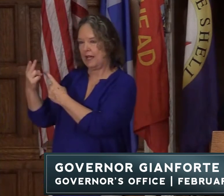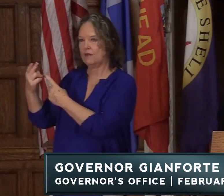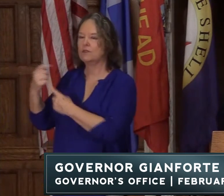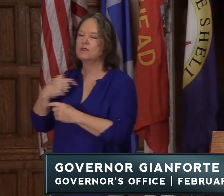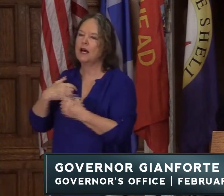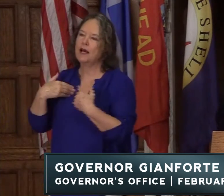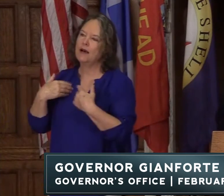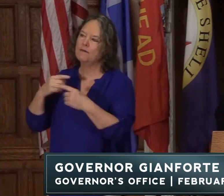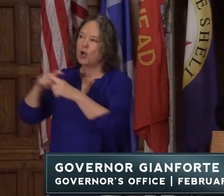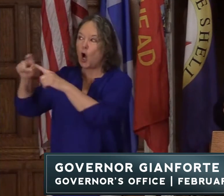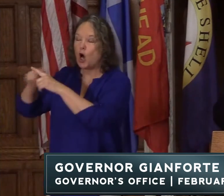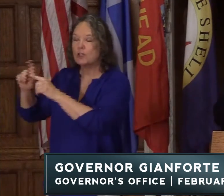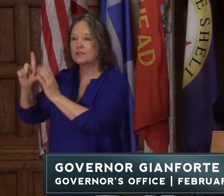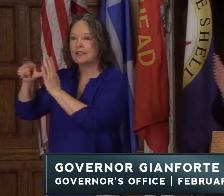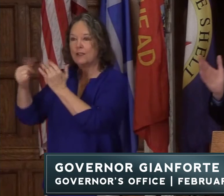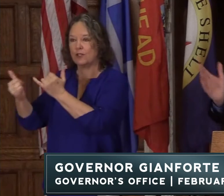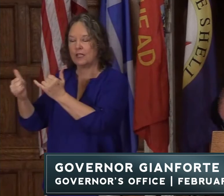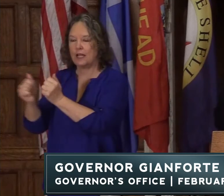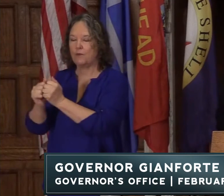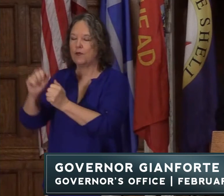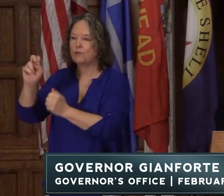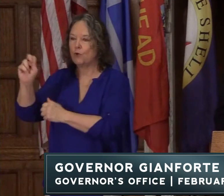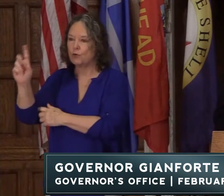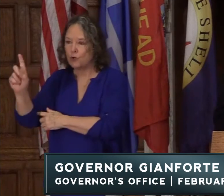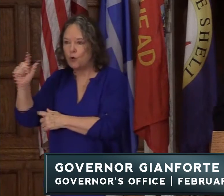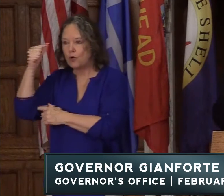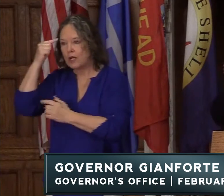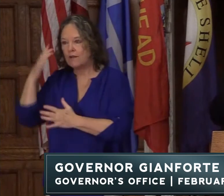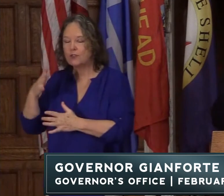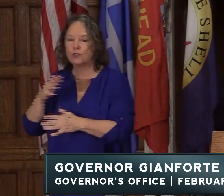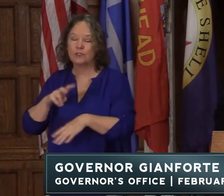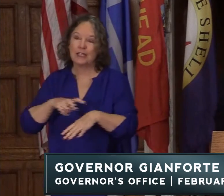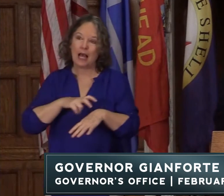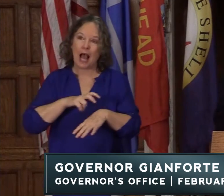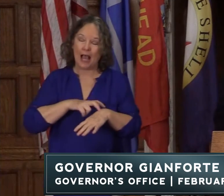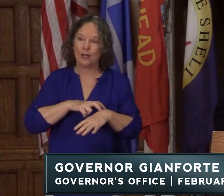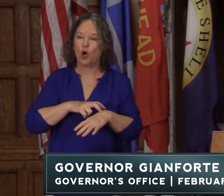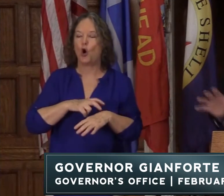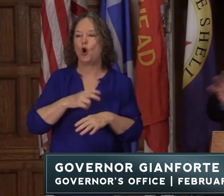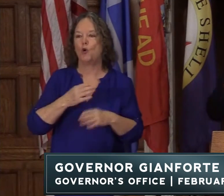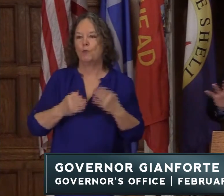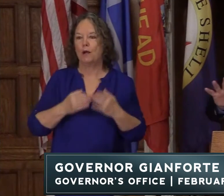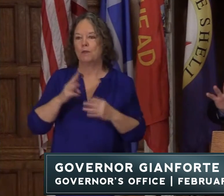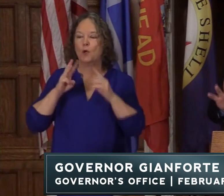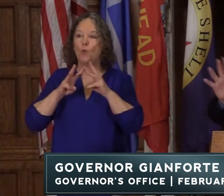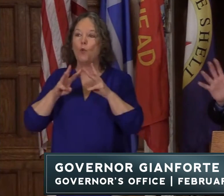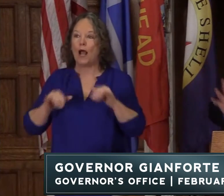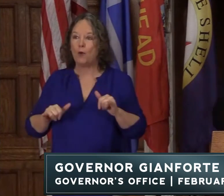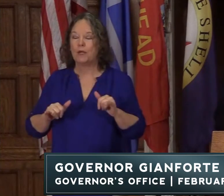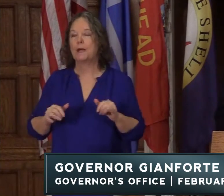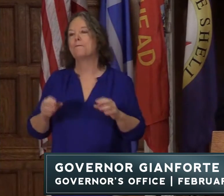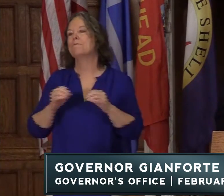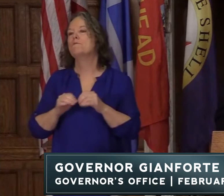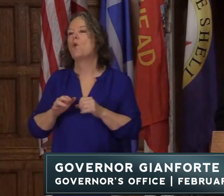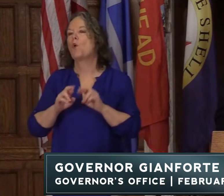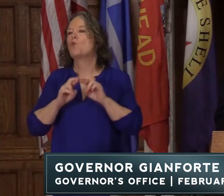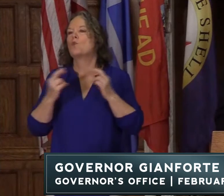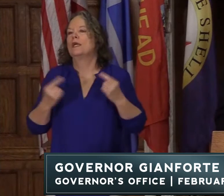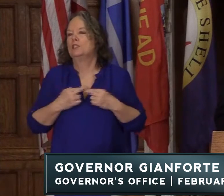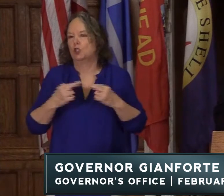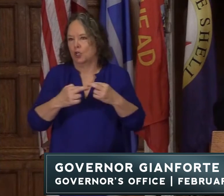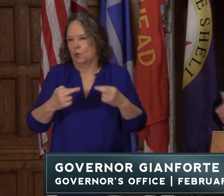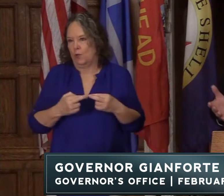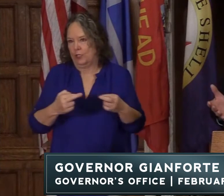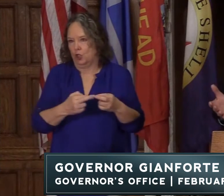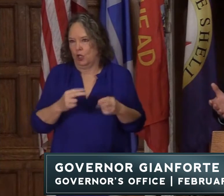of other governors around the country, North Dakota and Idaho, probably Wyoming, more of a regional call. I do that call every week.